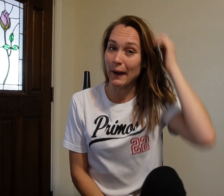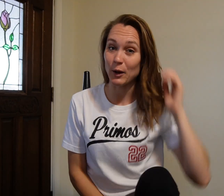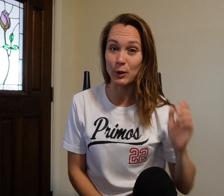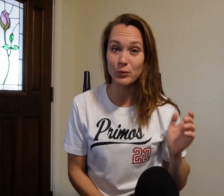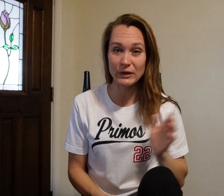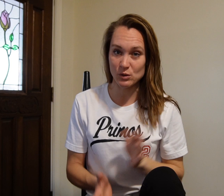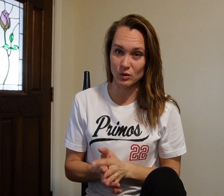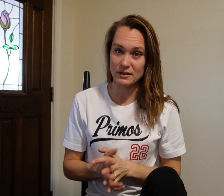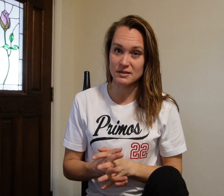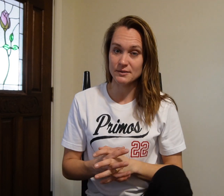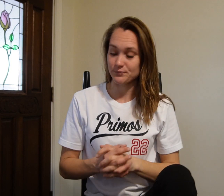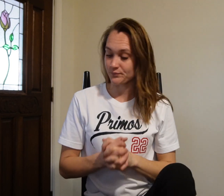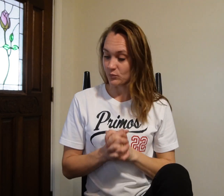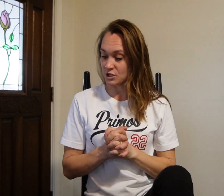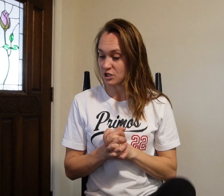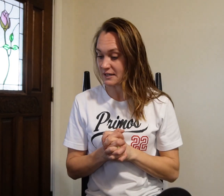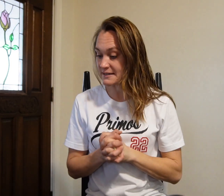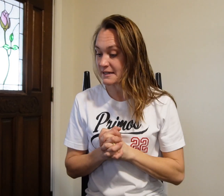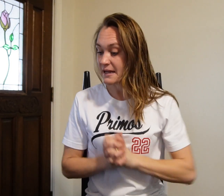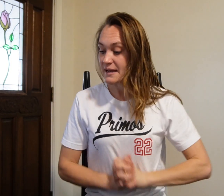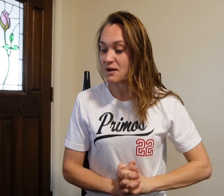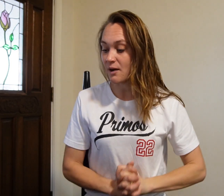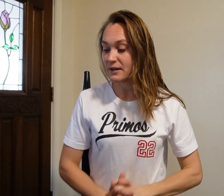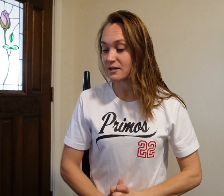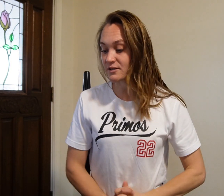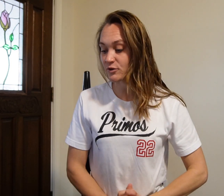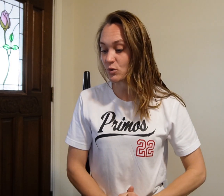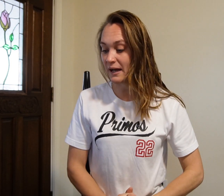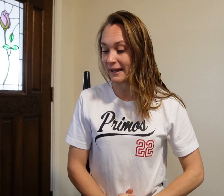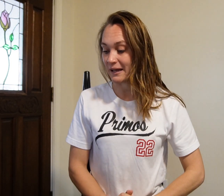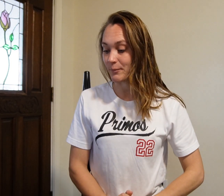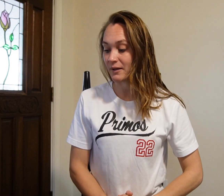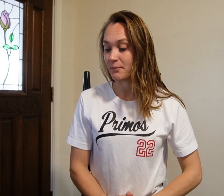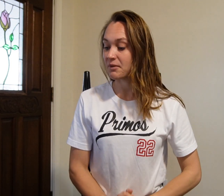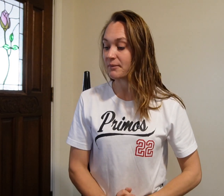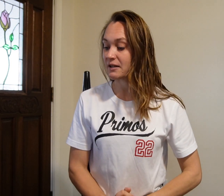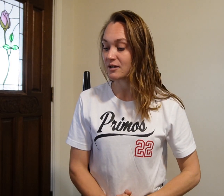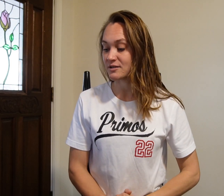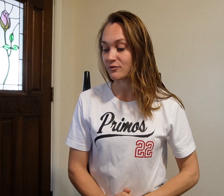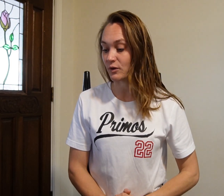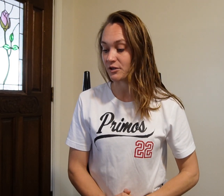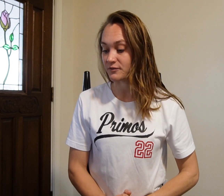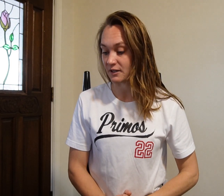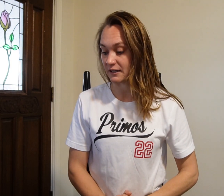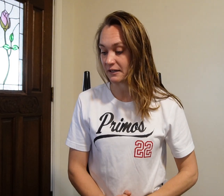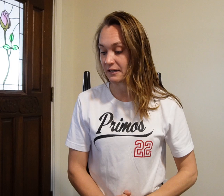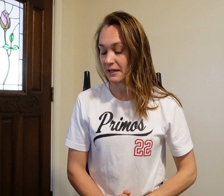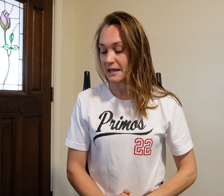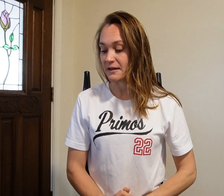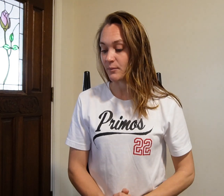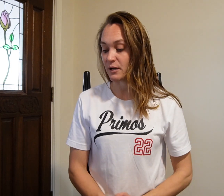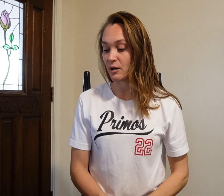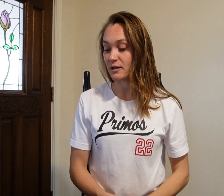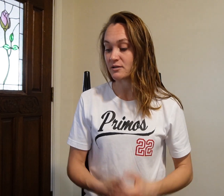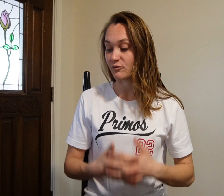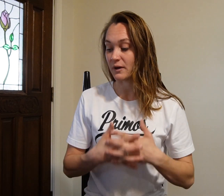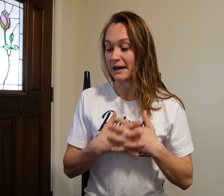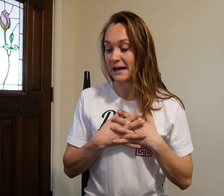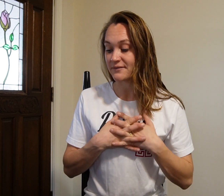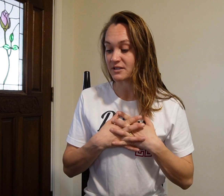our pre-chorus, which is not because of who I am, but because of what you've done. Not because of what I've